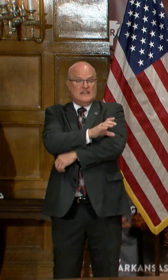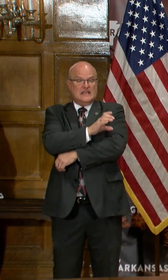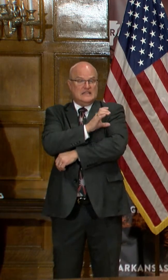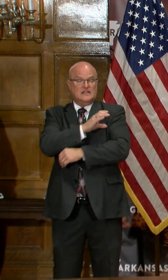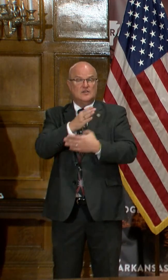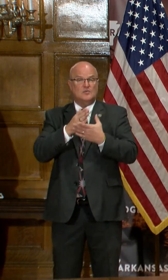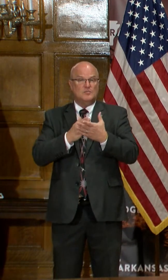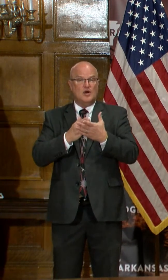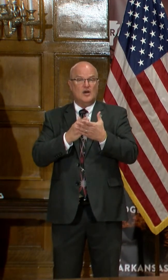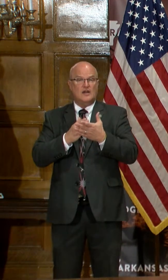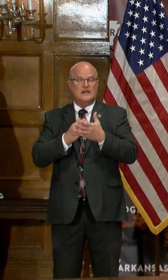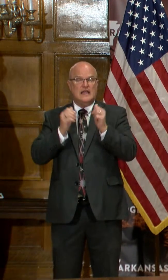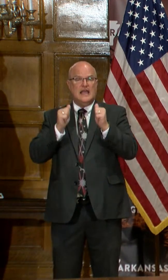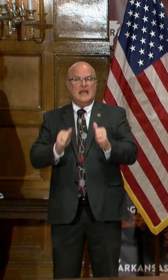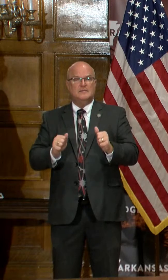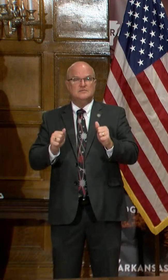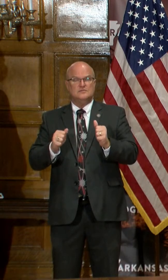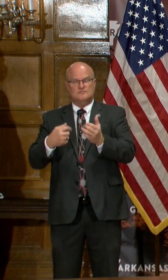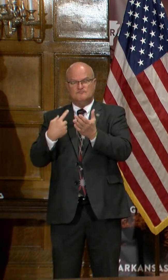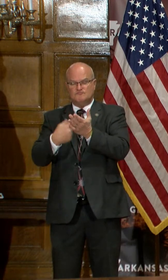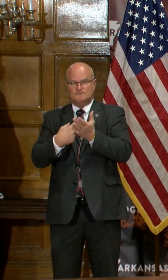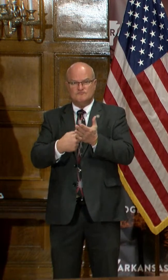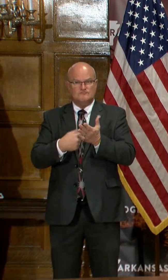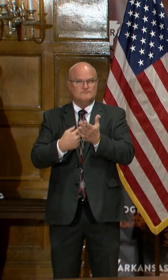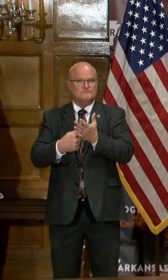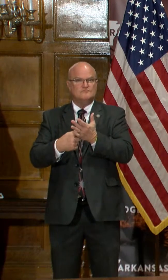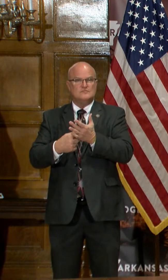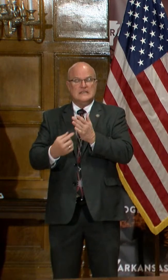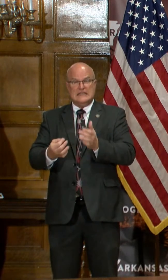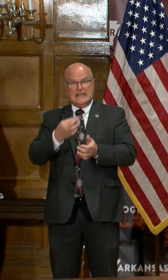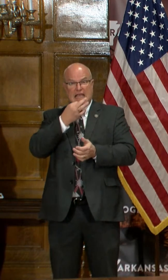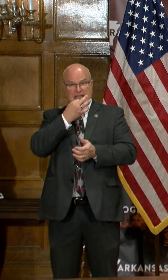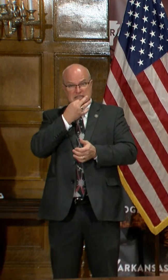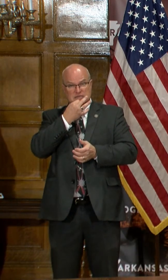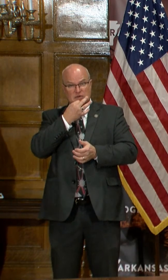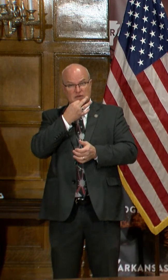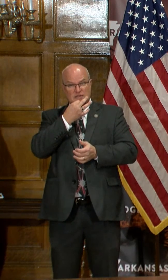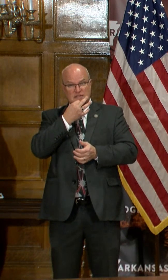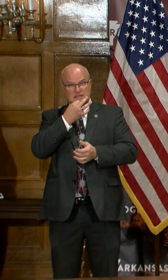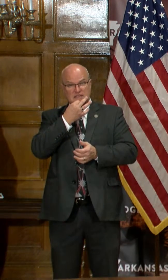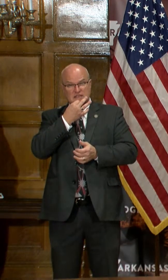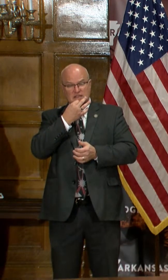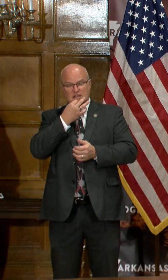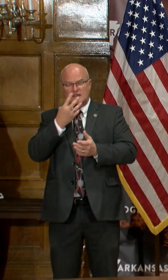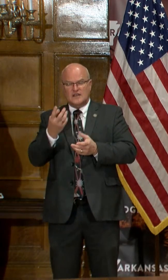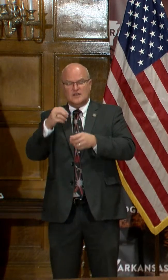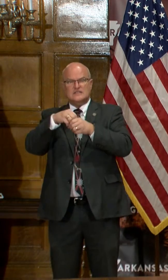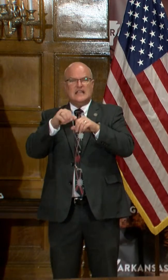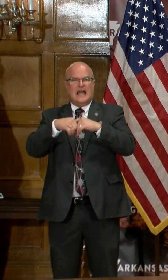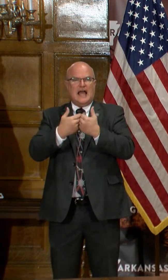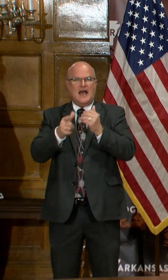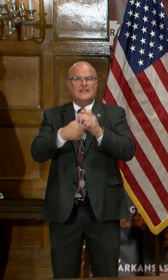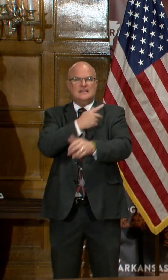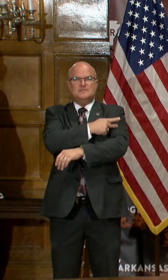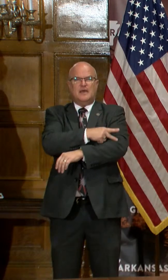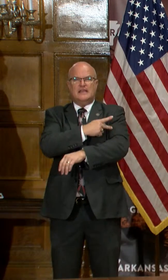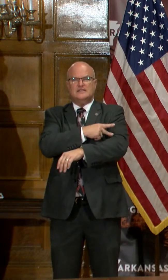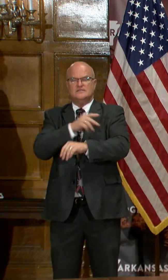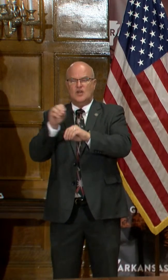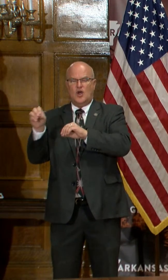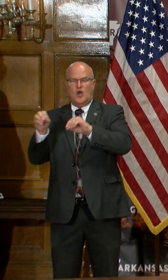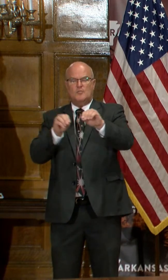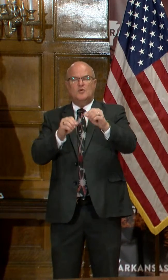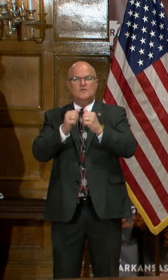piece of being able to consult with an expert goes into how these patients are moved with trauma,